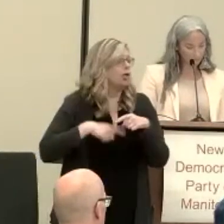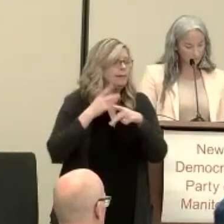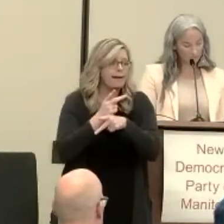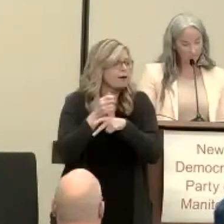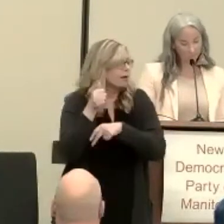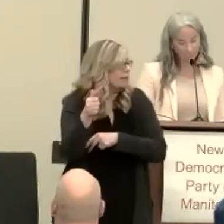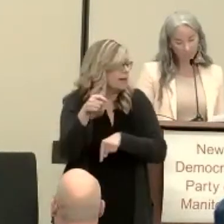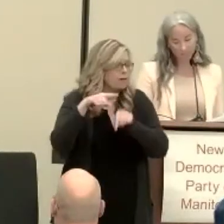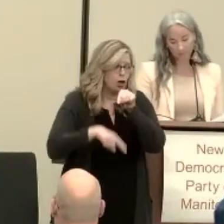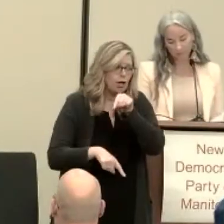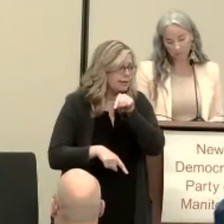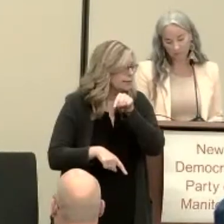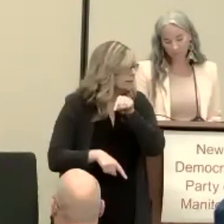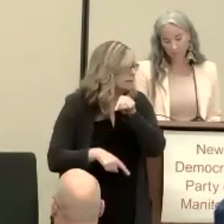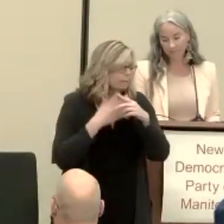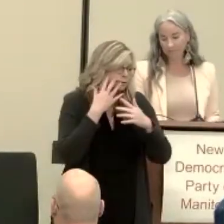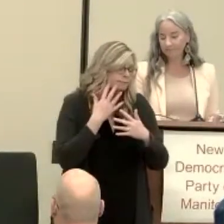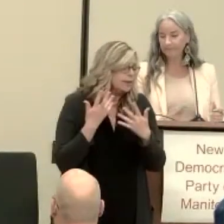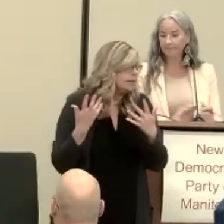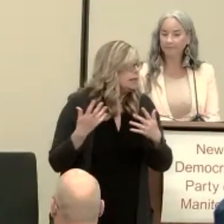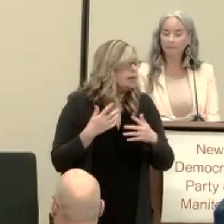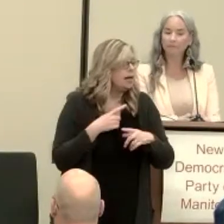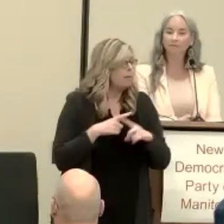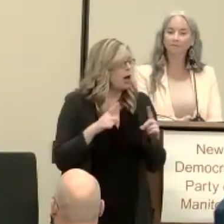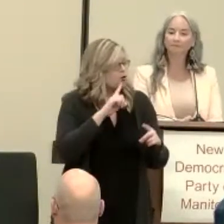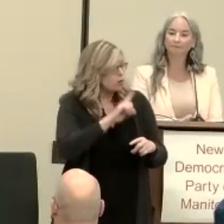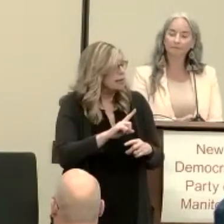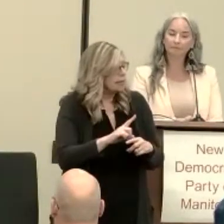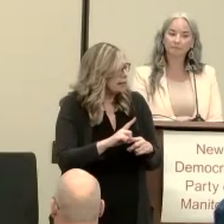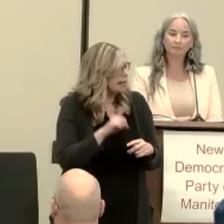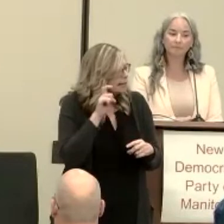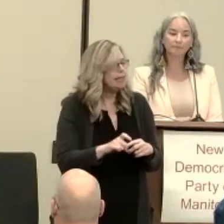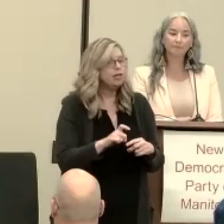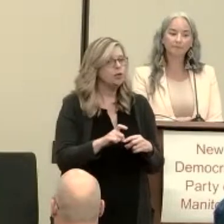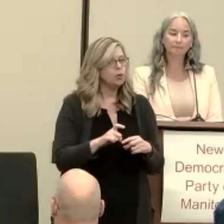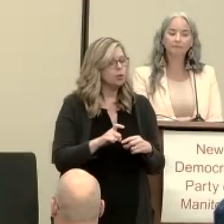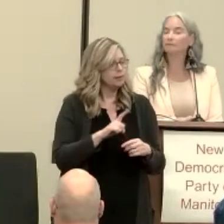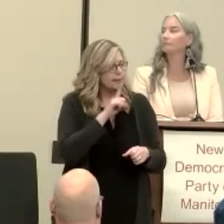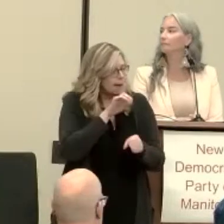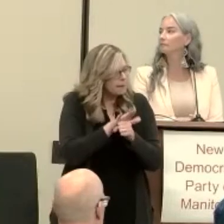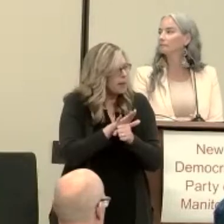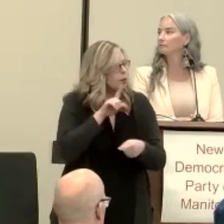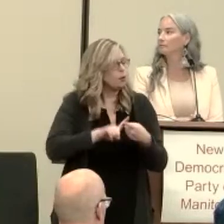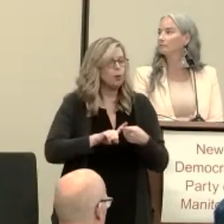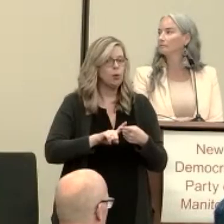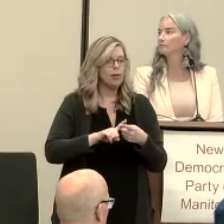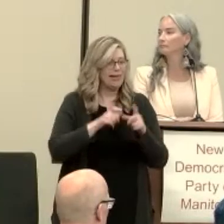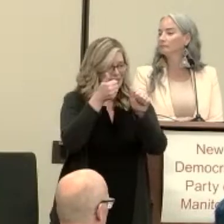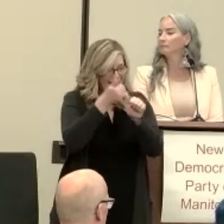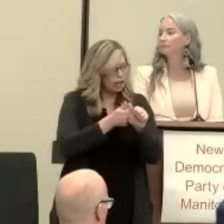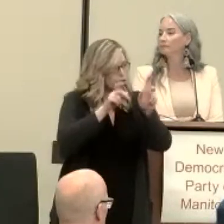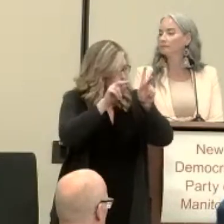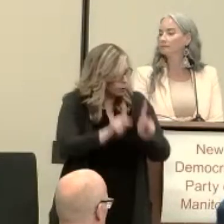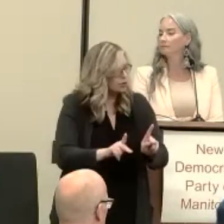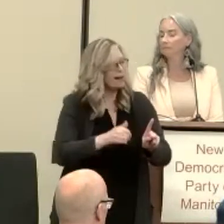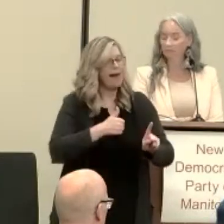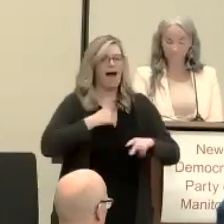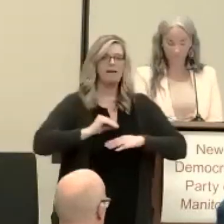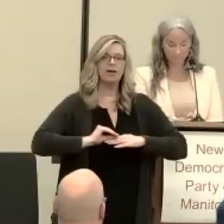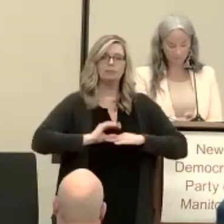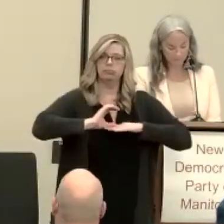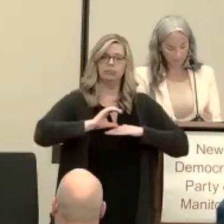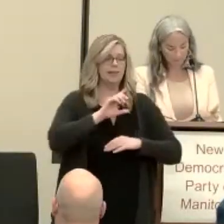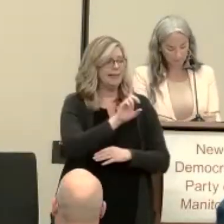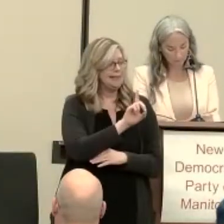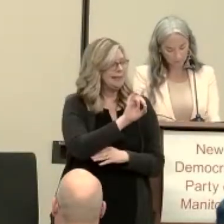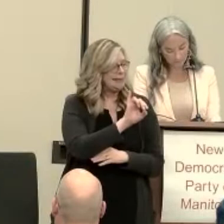himself. And there needs to be a fundamental commitment to human dignity and to the dignity of every single person. And that's something that we as Liberals believe